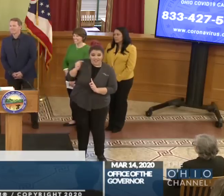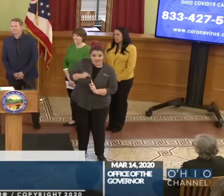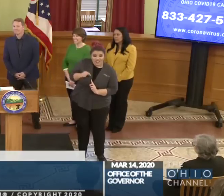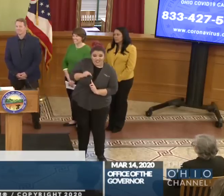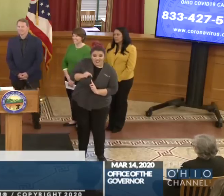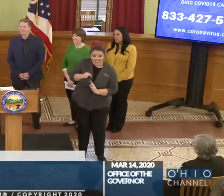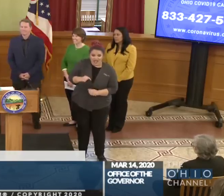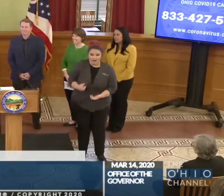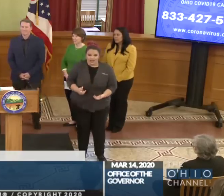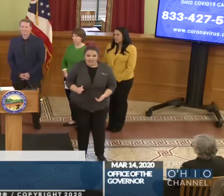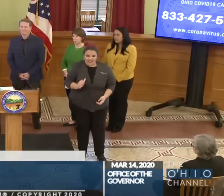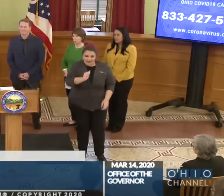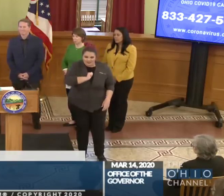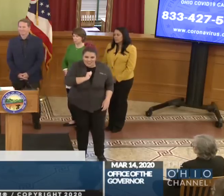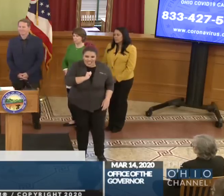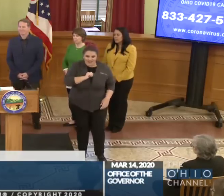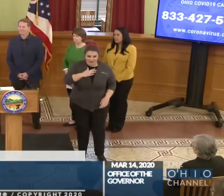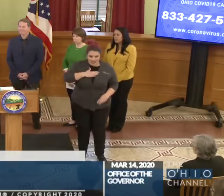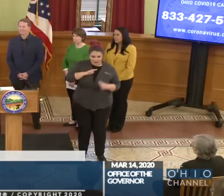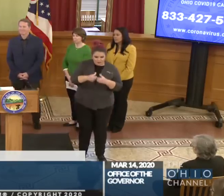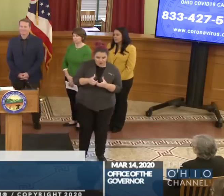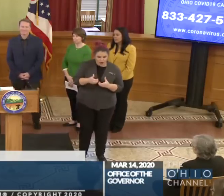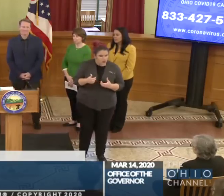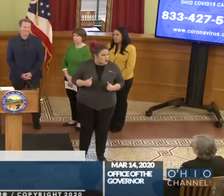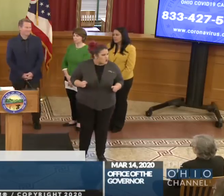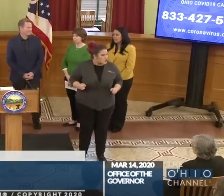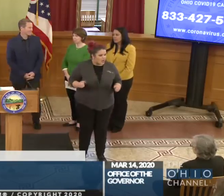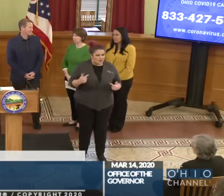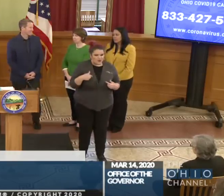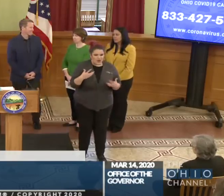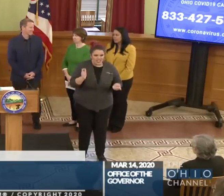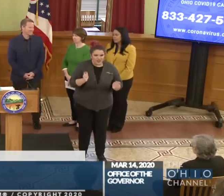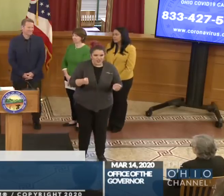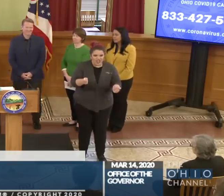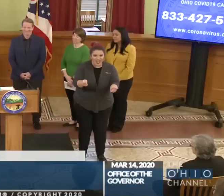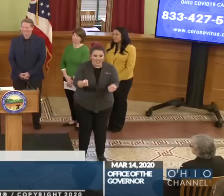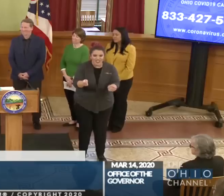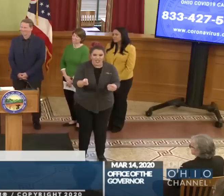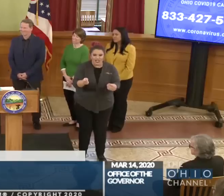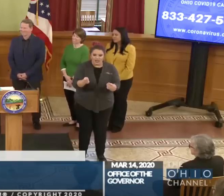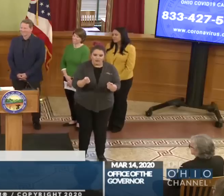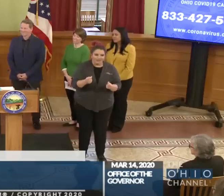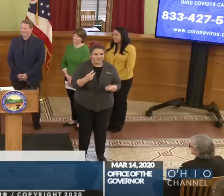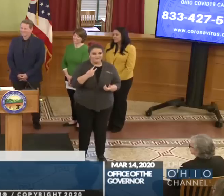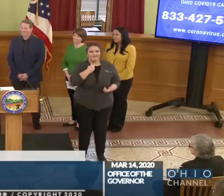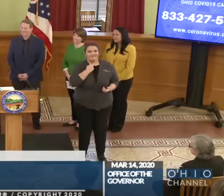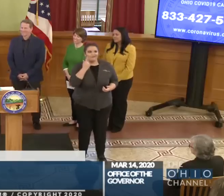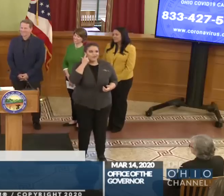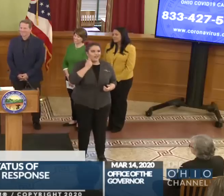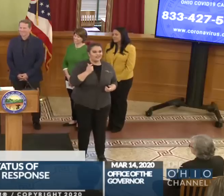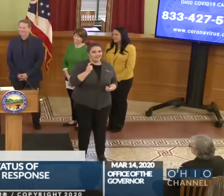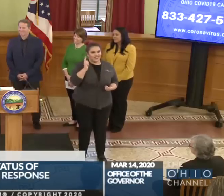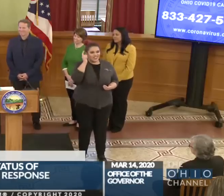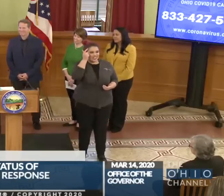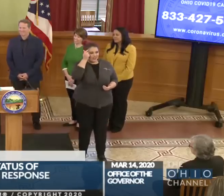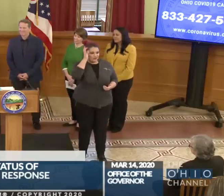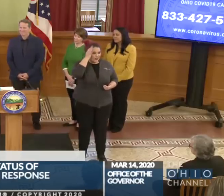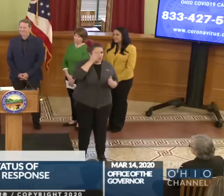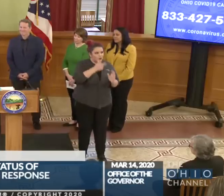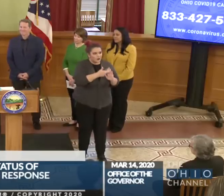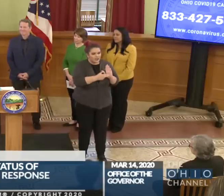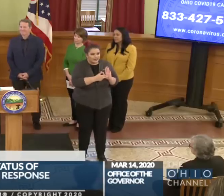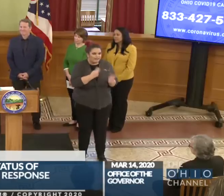fix all along, a technology one or something, and boy, in a crisis, people manage to fix it. So there will be ingenuities. I joked about,